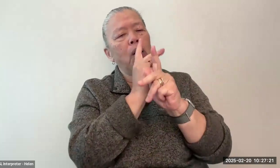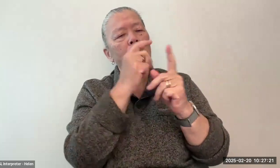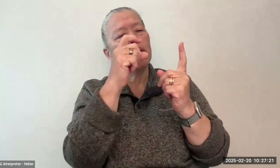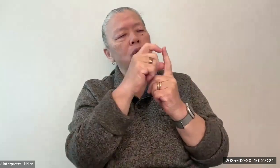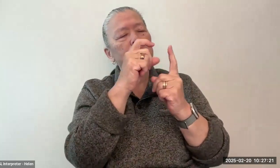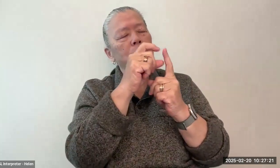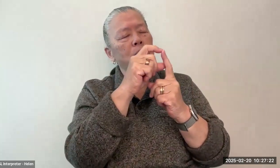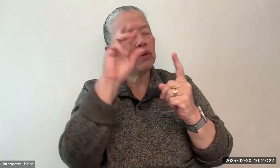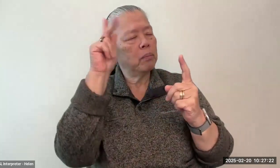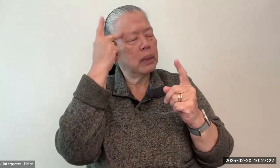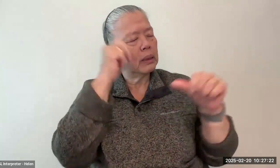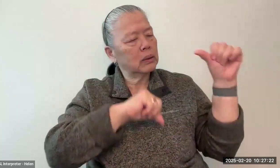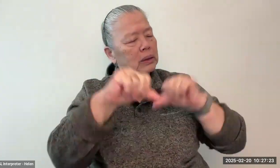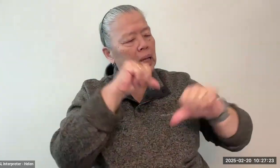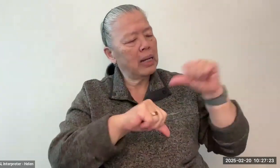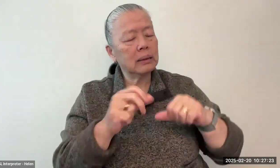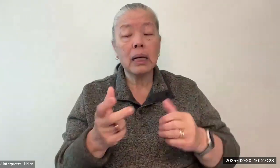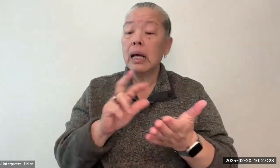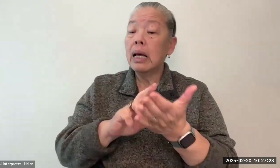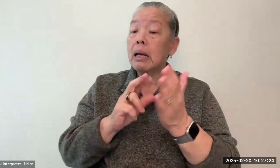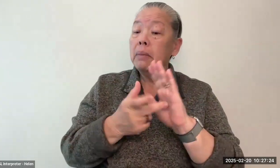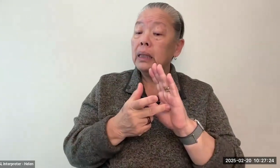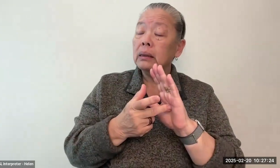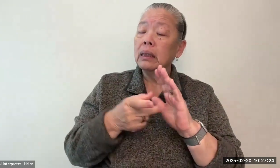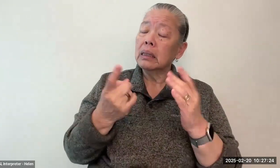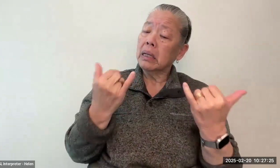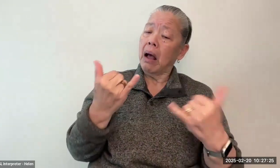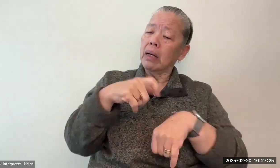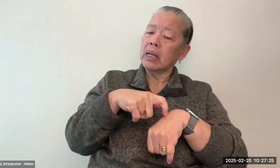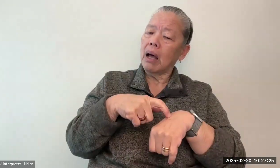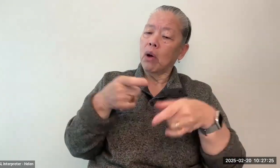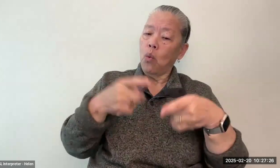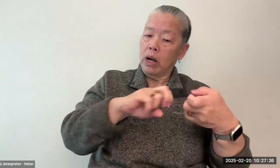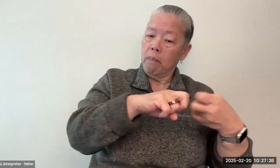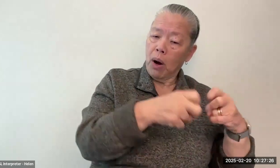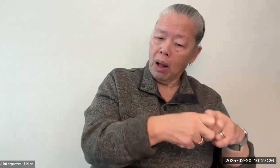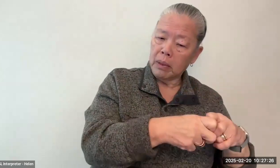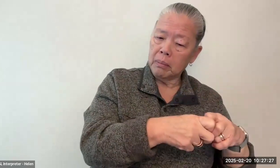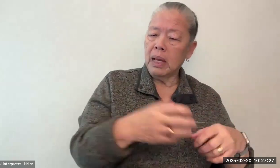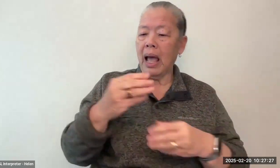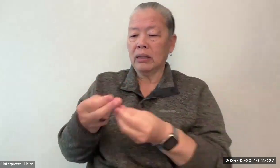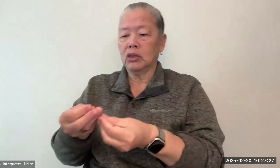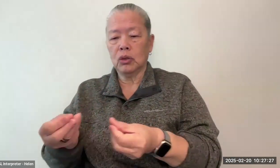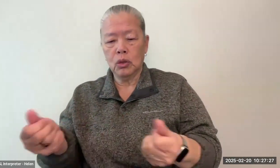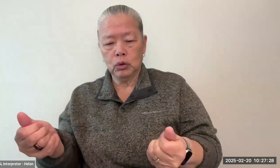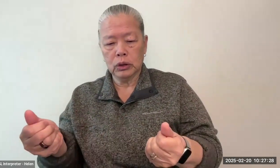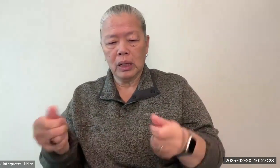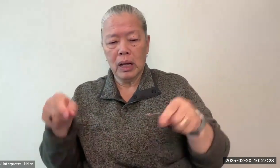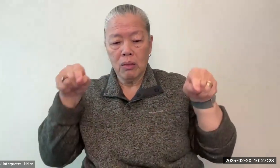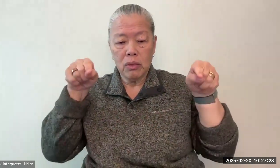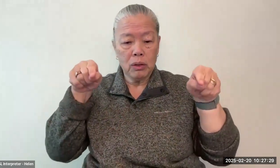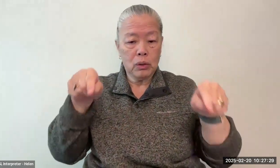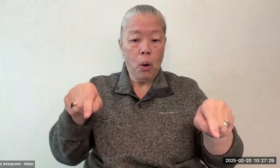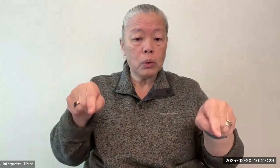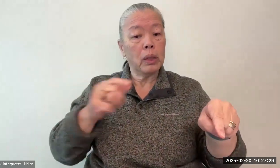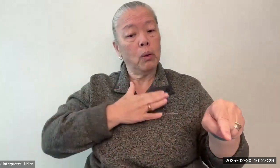policy window, it is when a problem, a solution, and the will to implement that solution line up. We